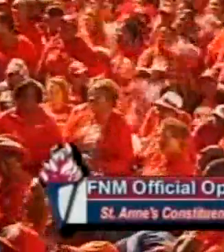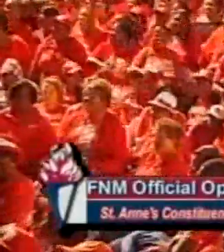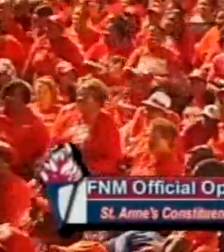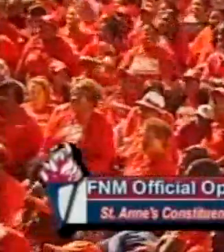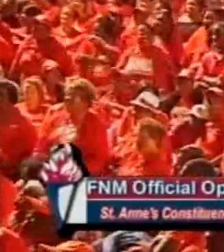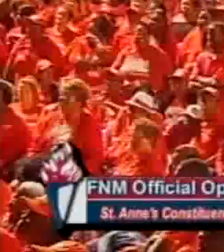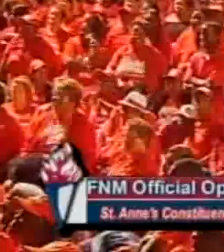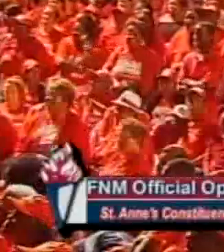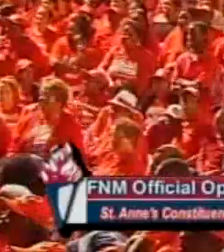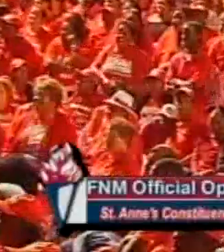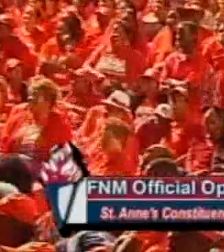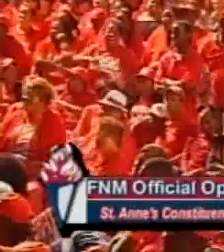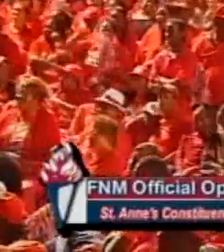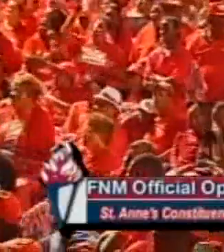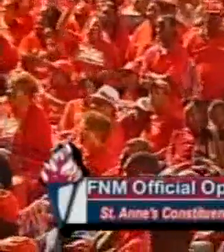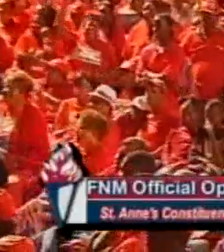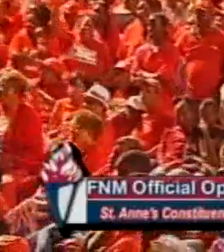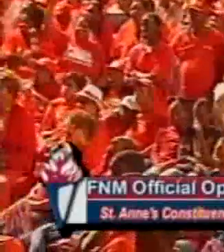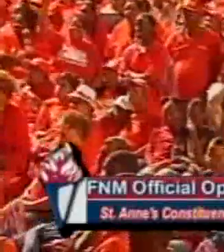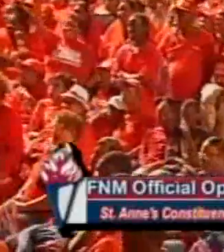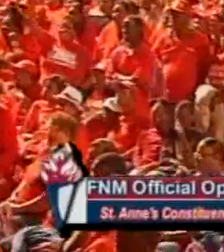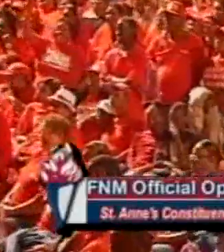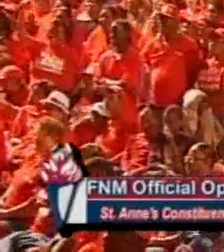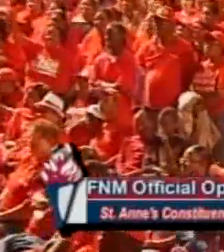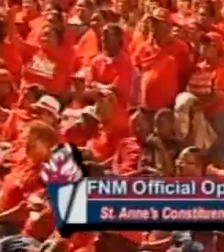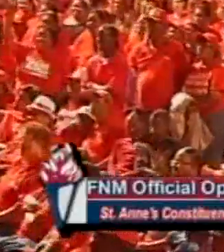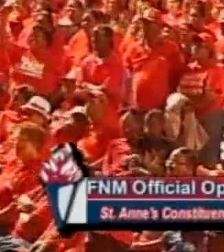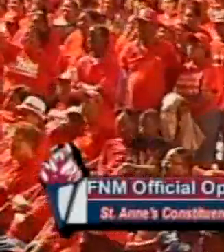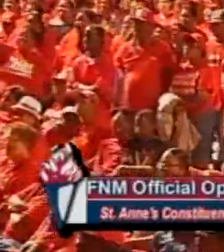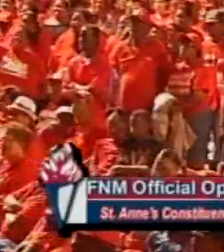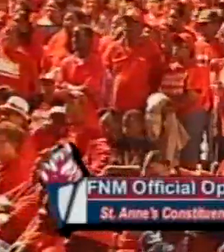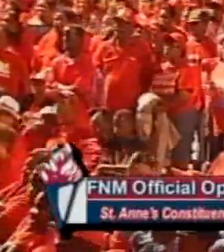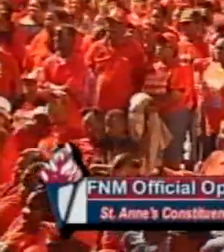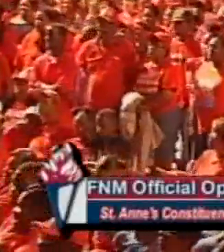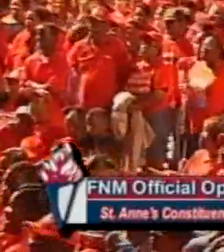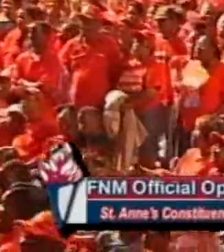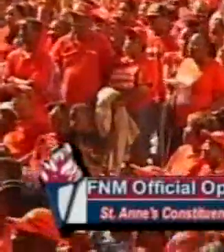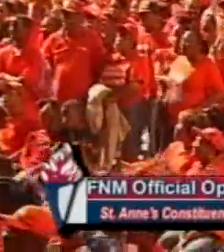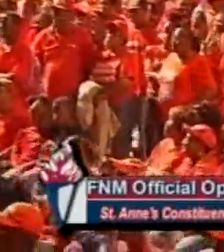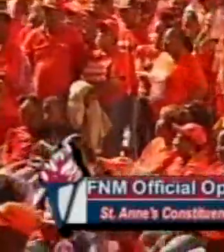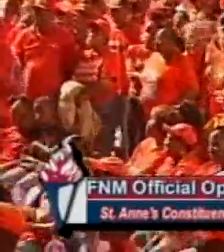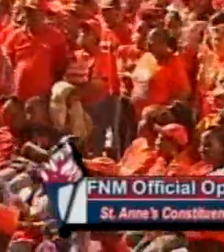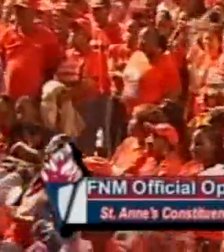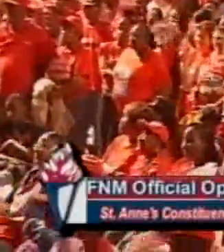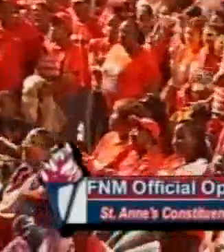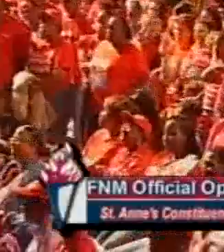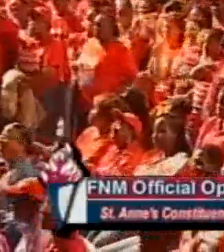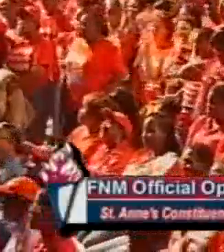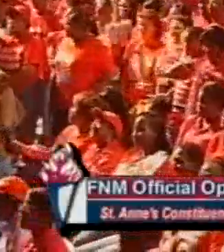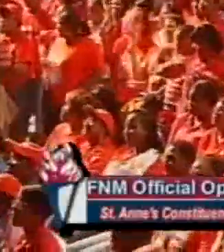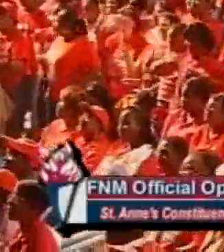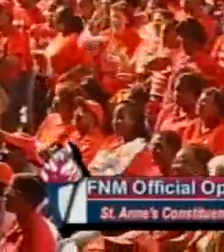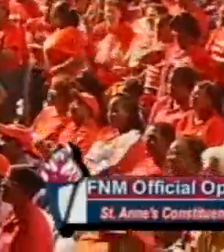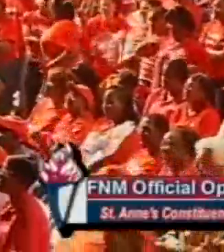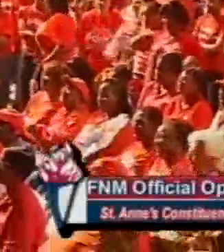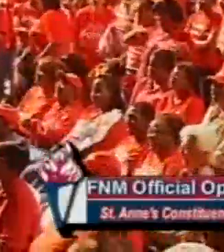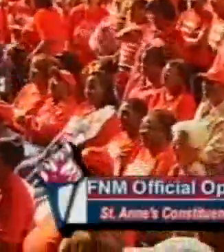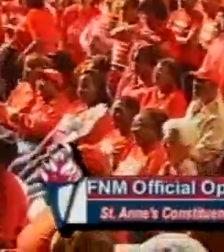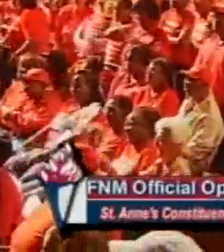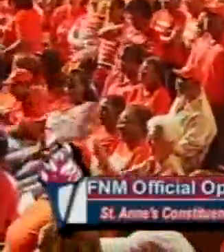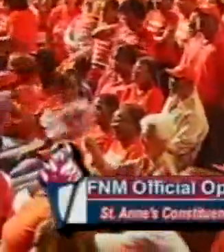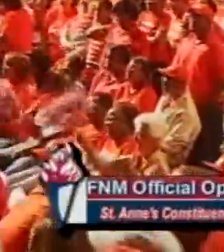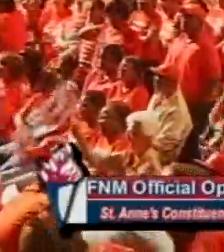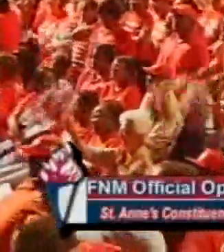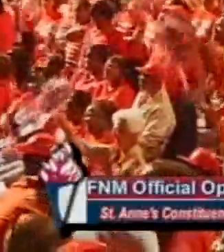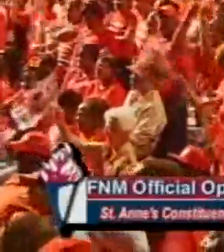They like to follow fashion, you know. They don't have a clue where they're going to be tomorrow, the next day, etc. They just heard it now. They say, oh, Hubert going here, let me